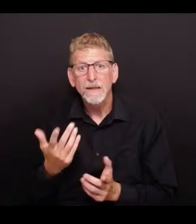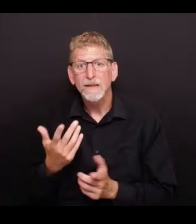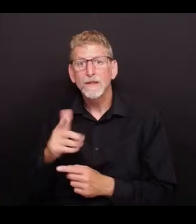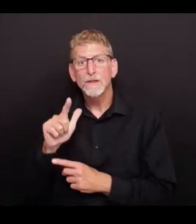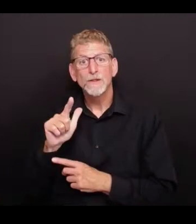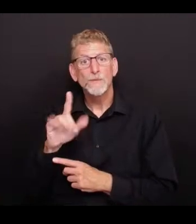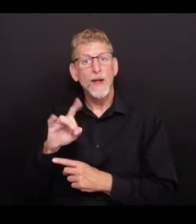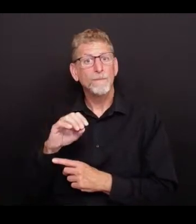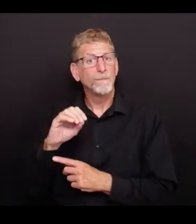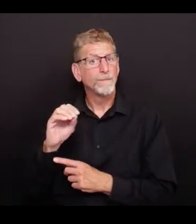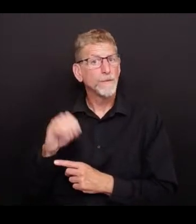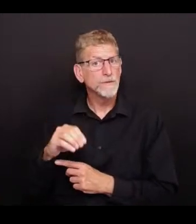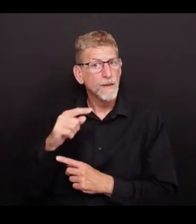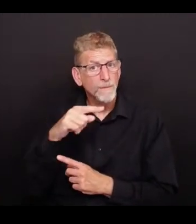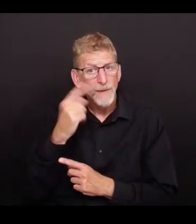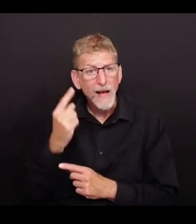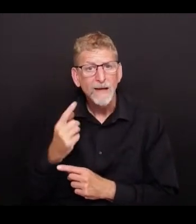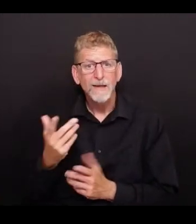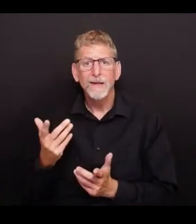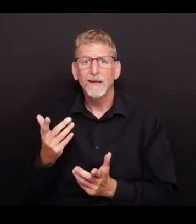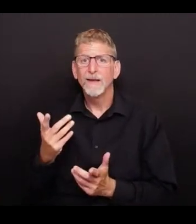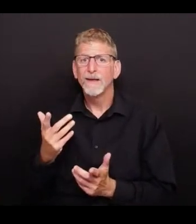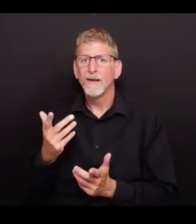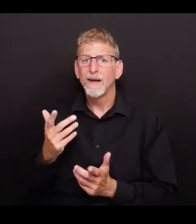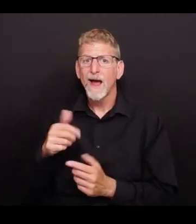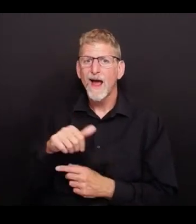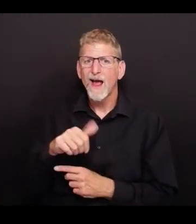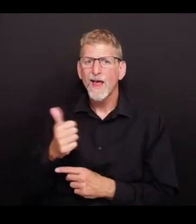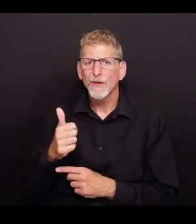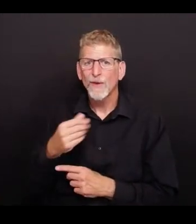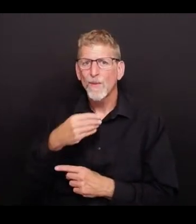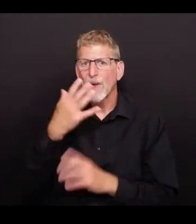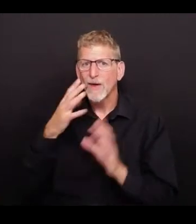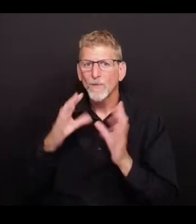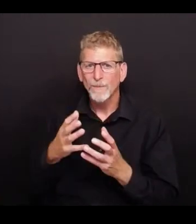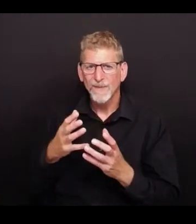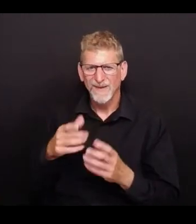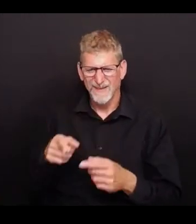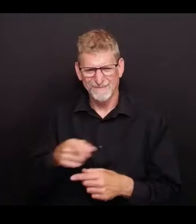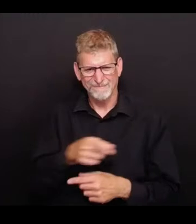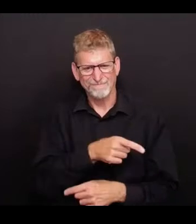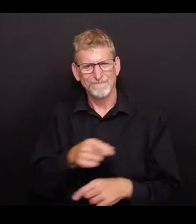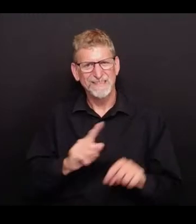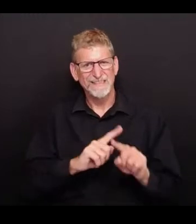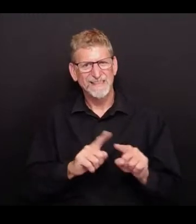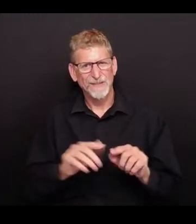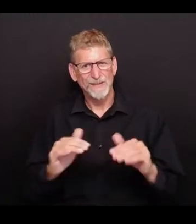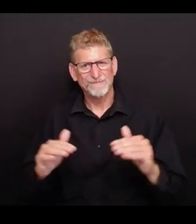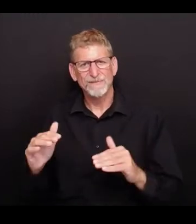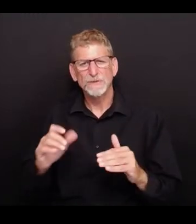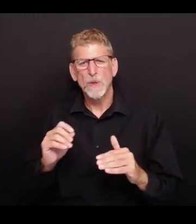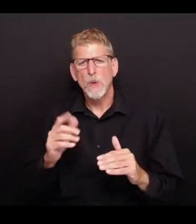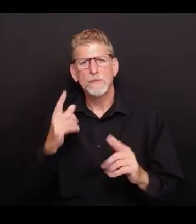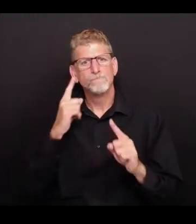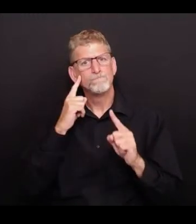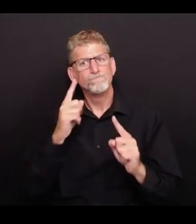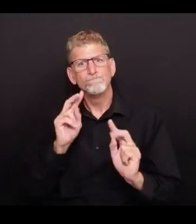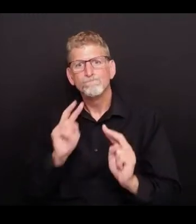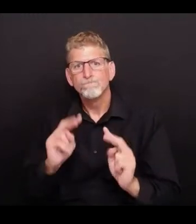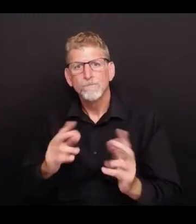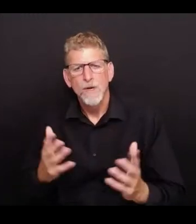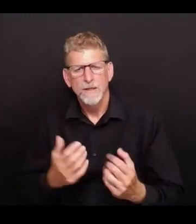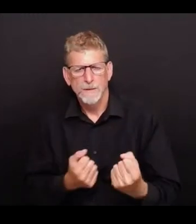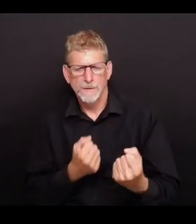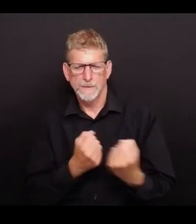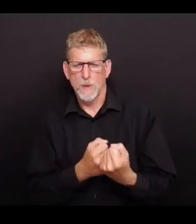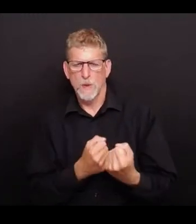ability to connect Black, Hispanic, and Asian communities in particular with COVID-19 vaccines. MDH wants to continue to support